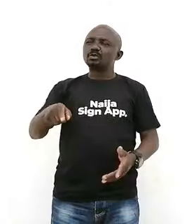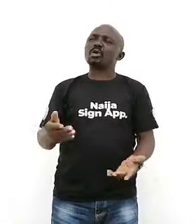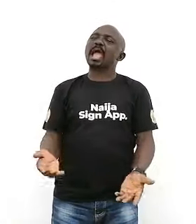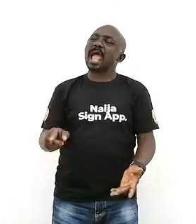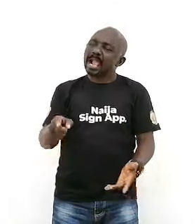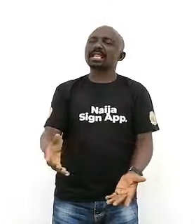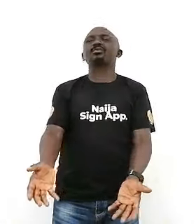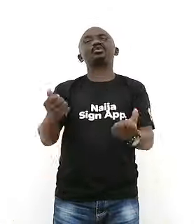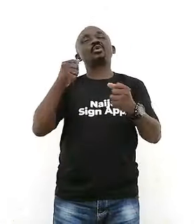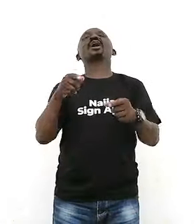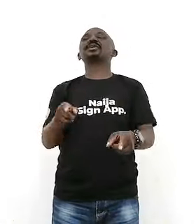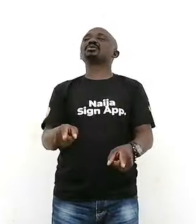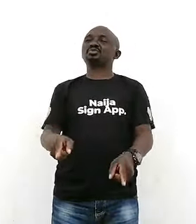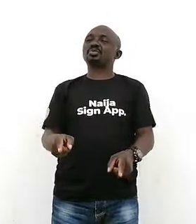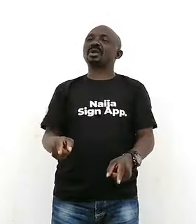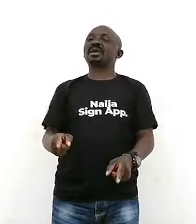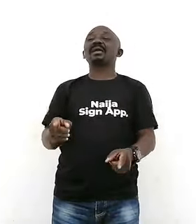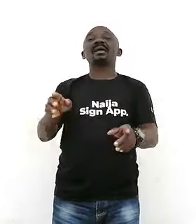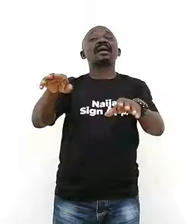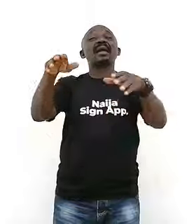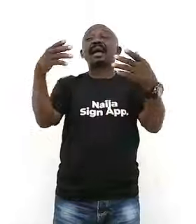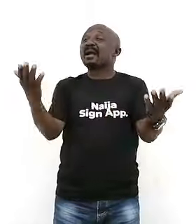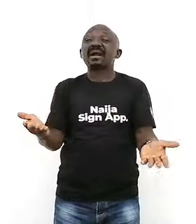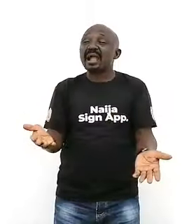a national broadcast for election. Who are they signing to?